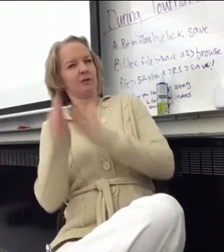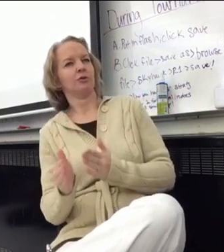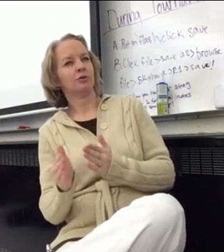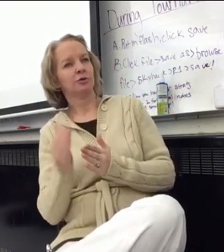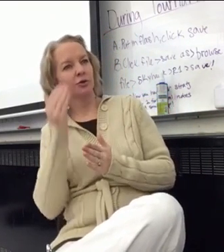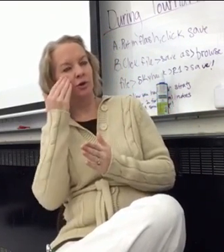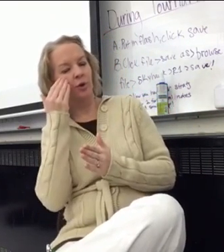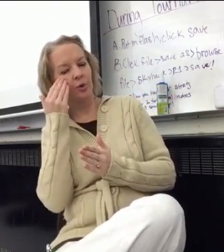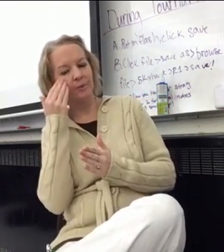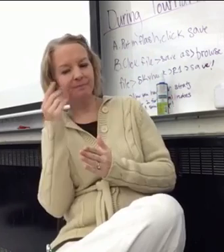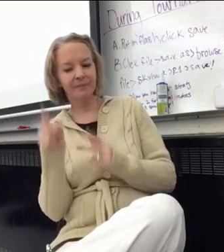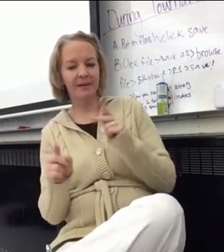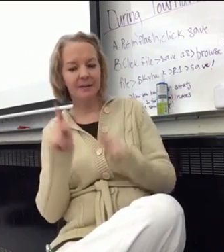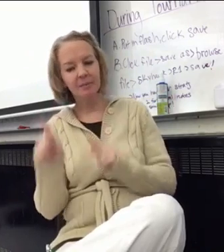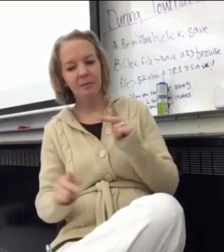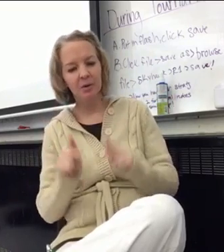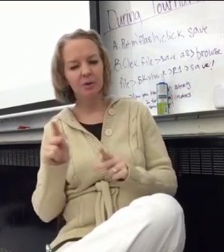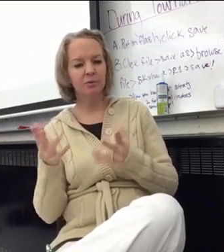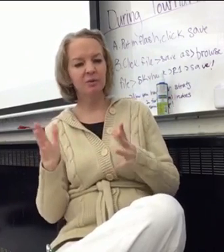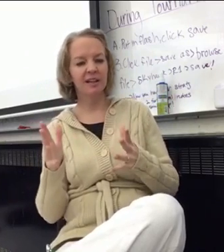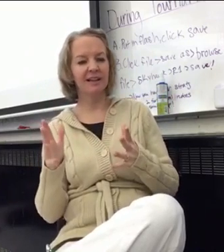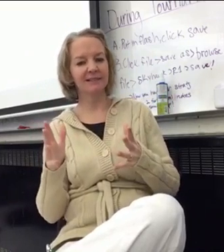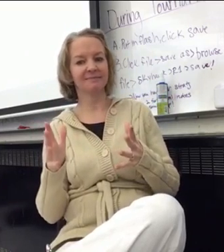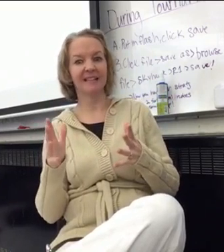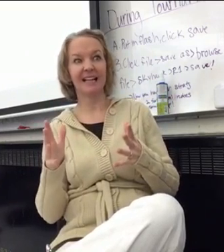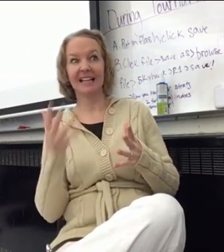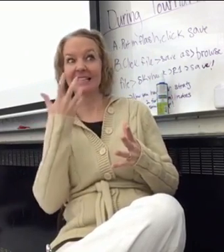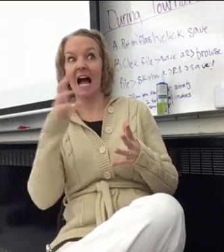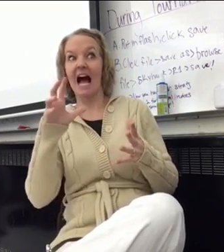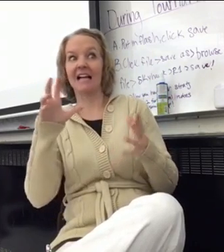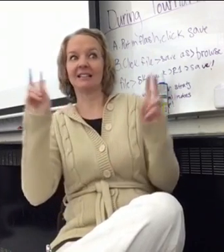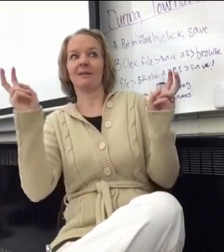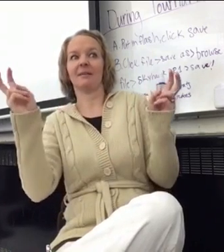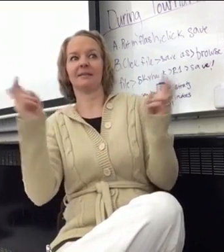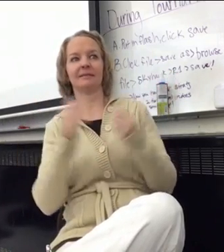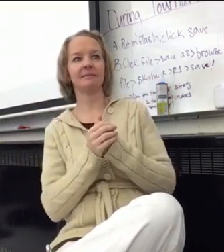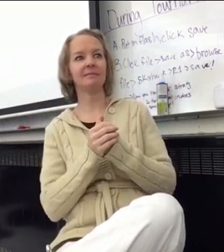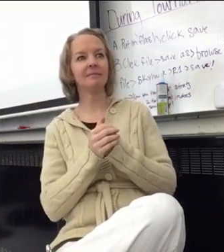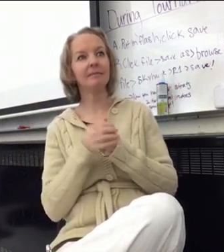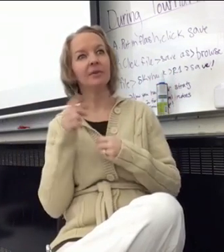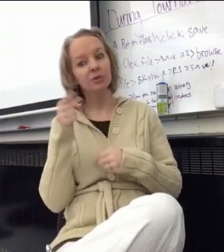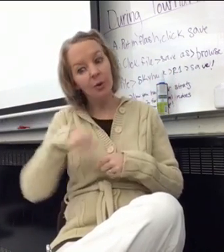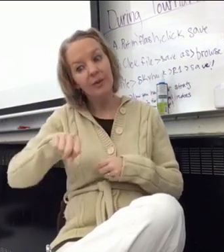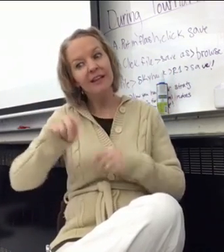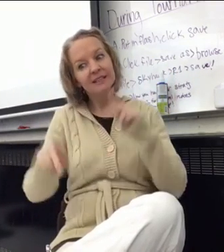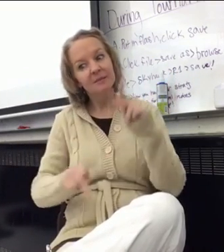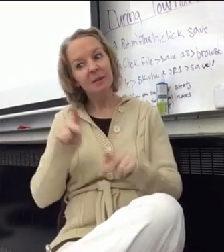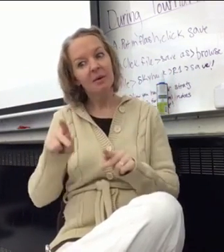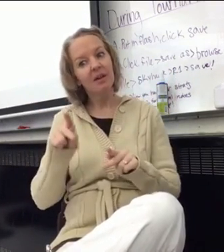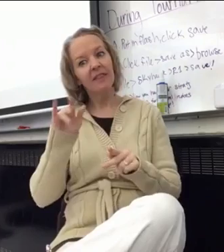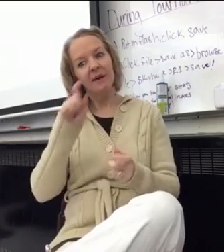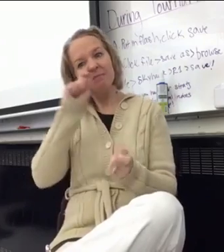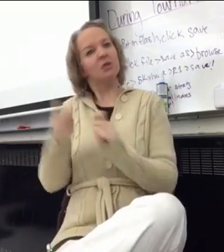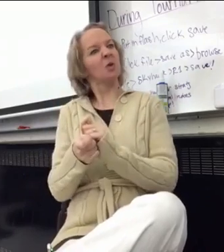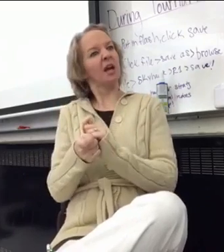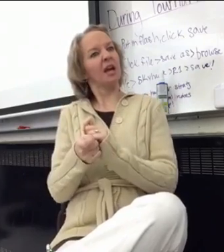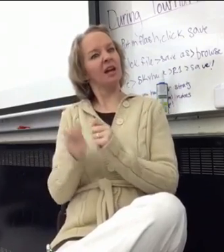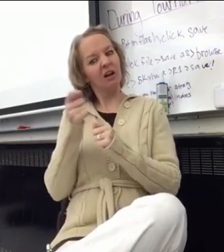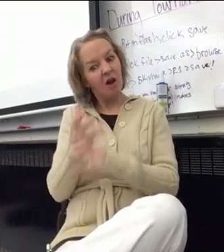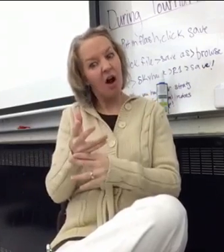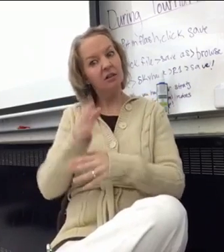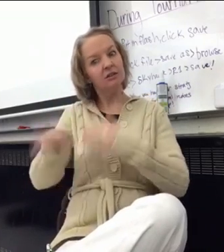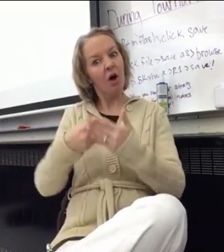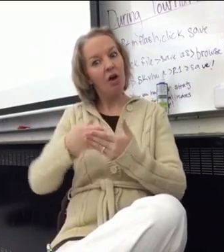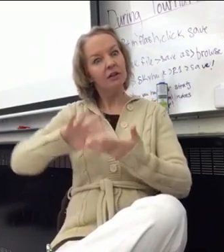to be kind of a really hotly debated topic? What do we do with these people that betrayed us and caused all this